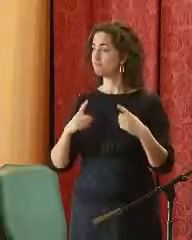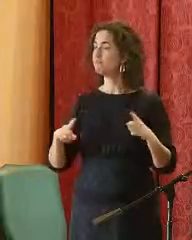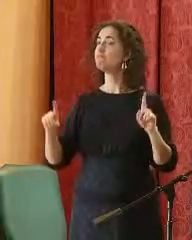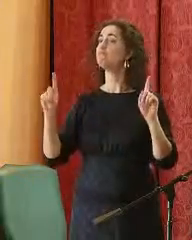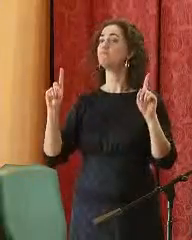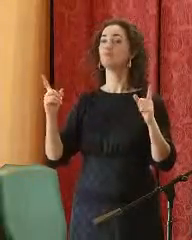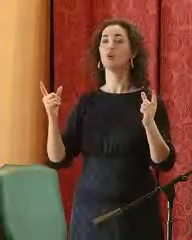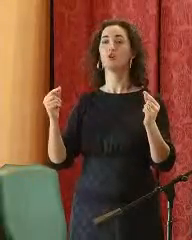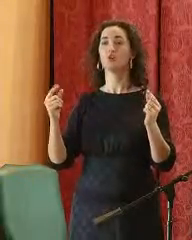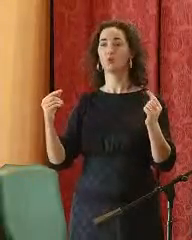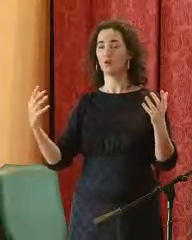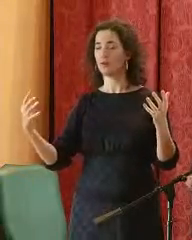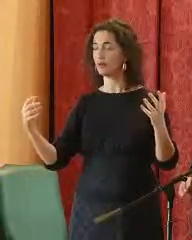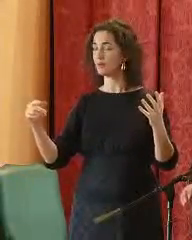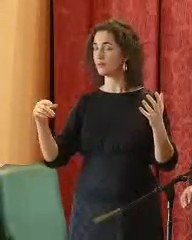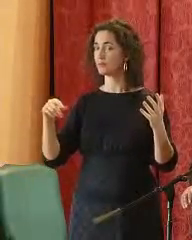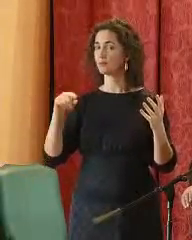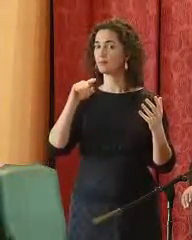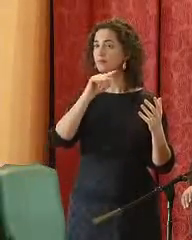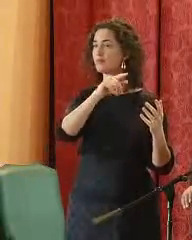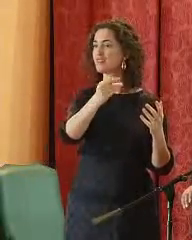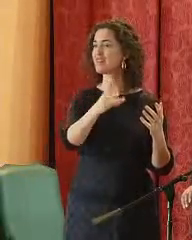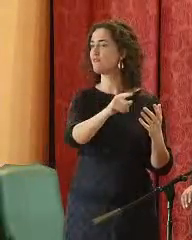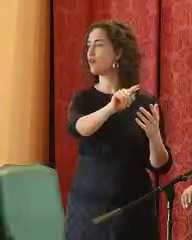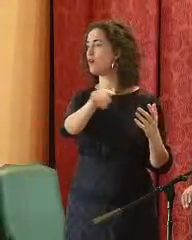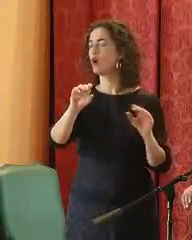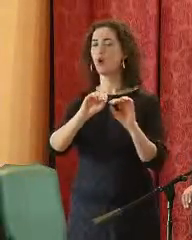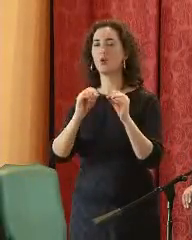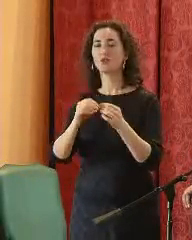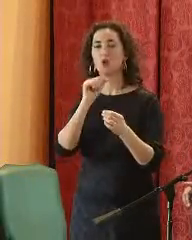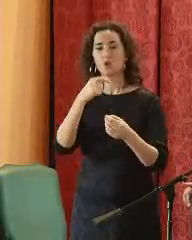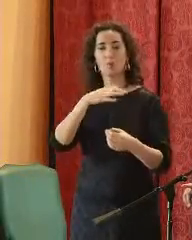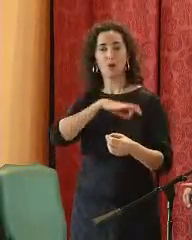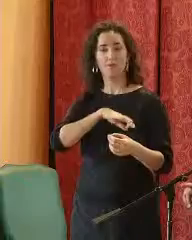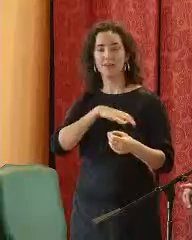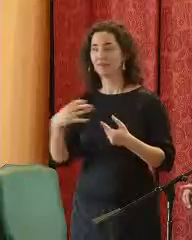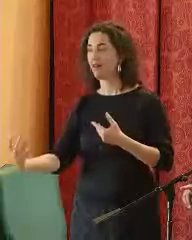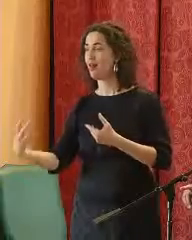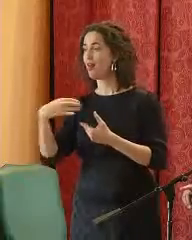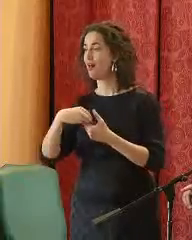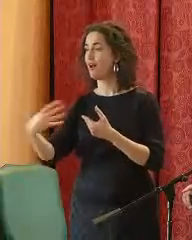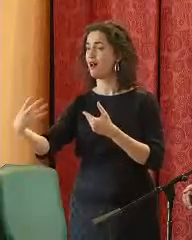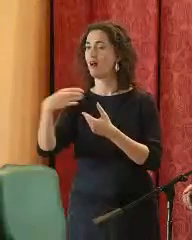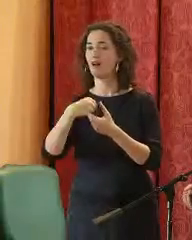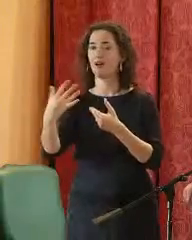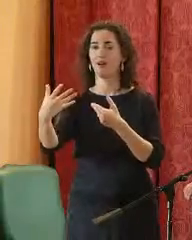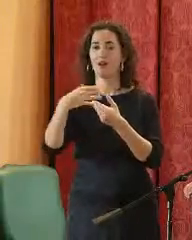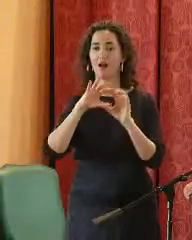incorporate, and bring together several nonprofit organizations under one umbrella.